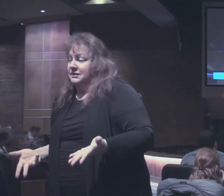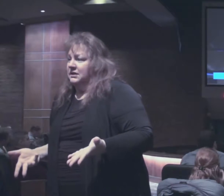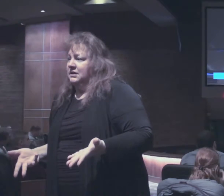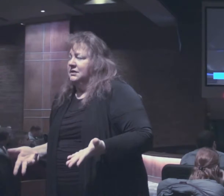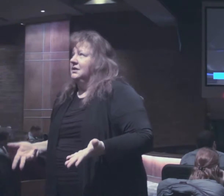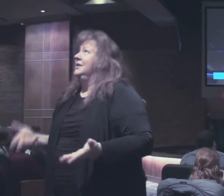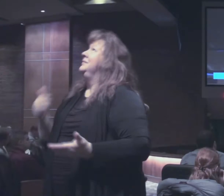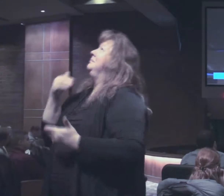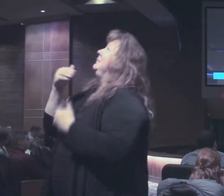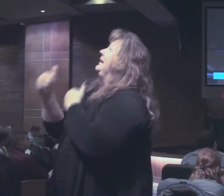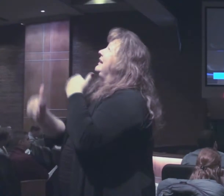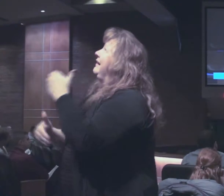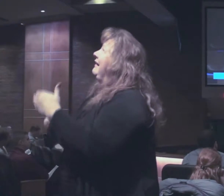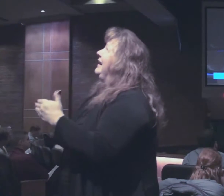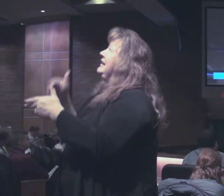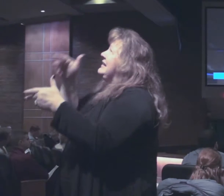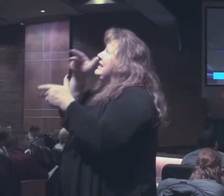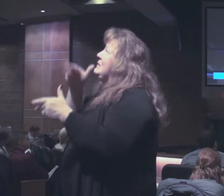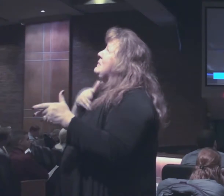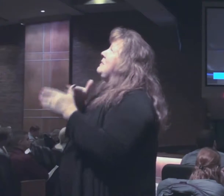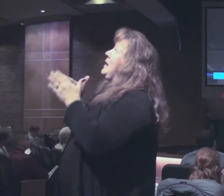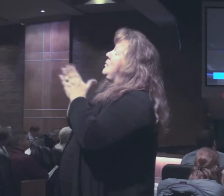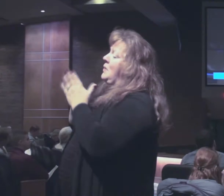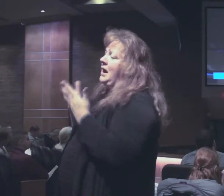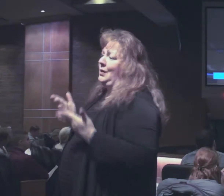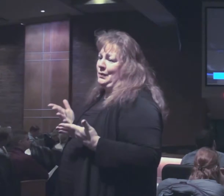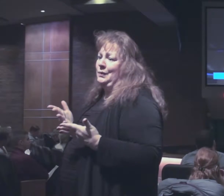Be gracious to me and hear my prayer.